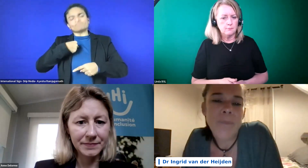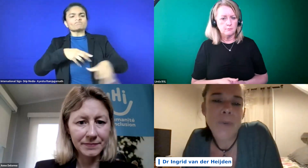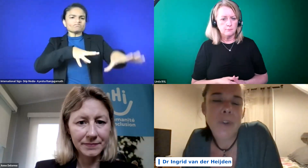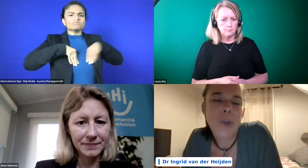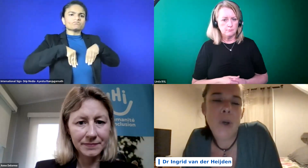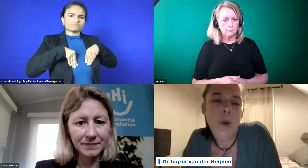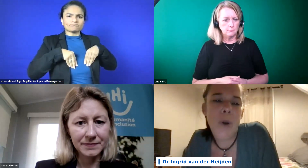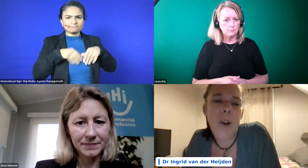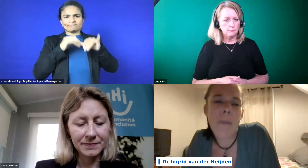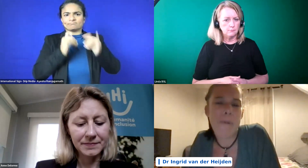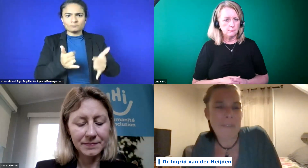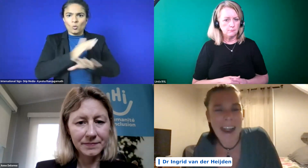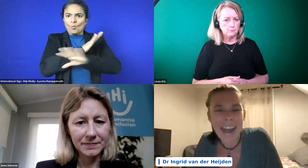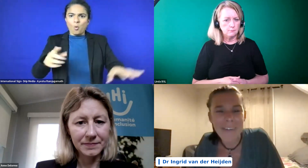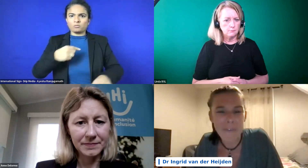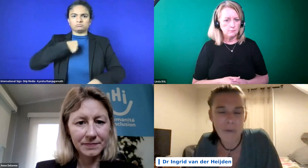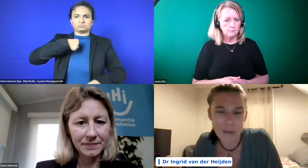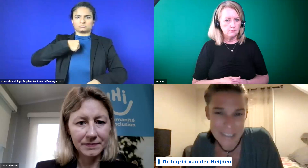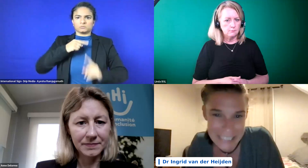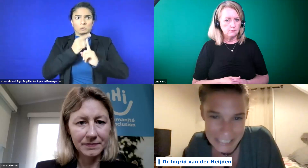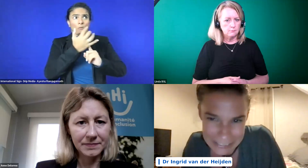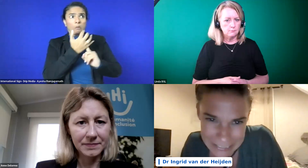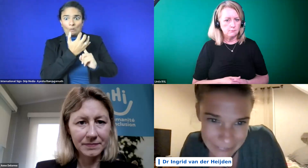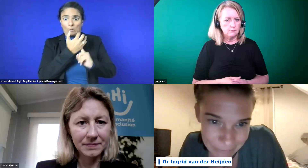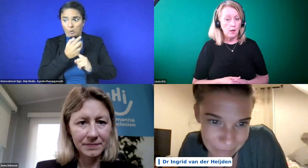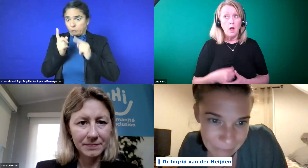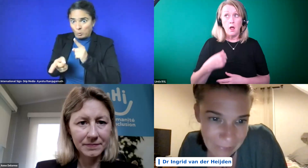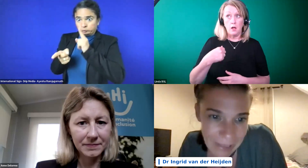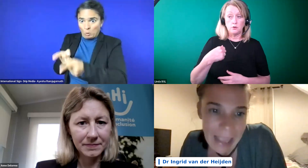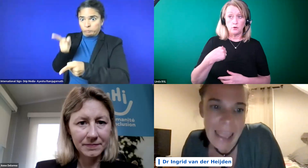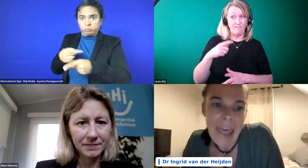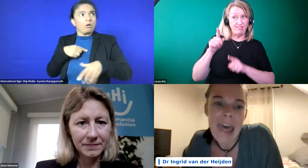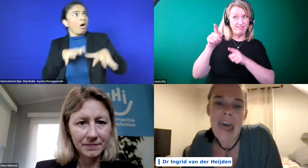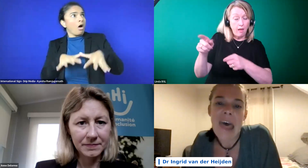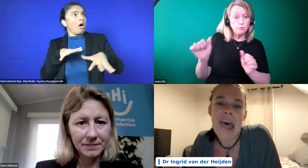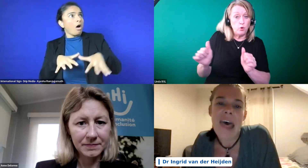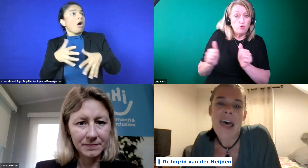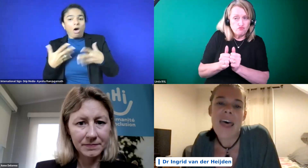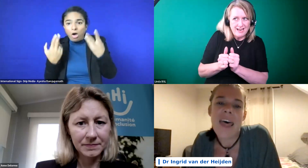So to provide informed consent,